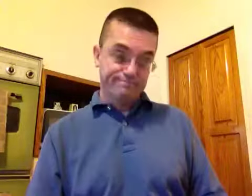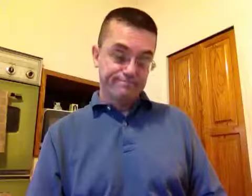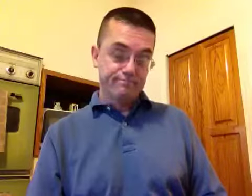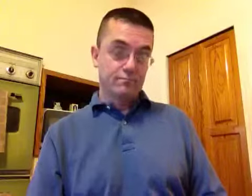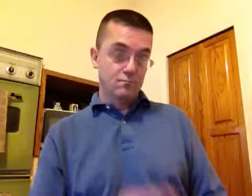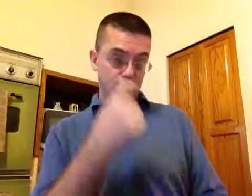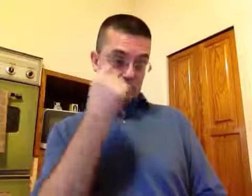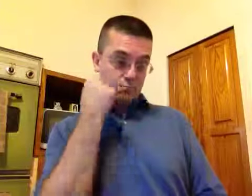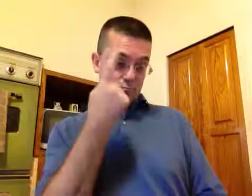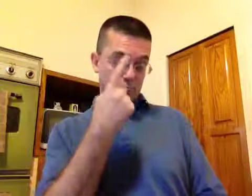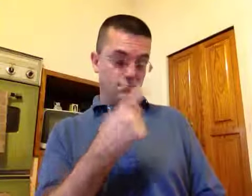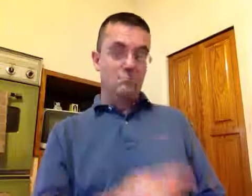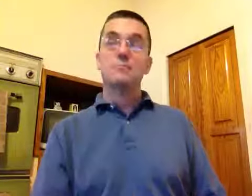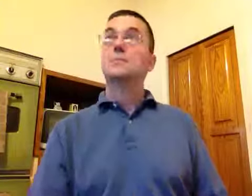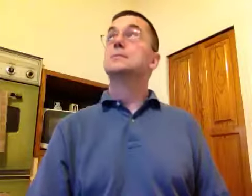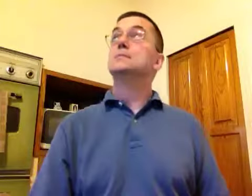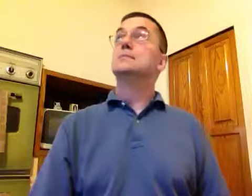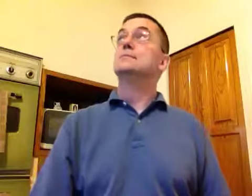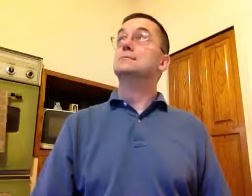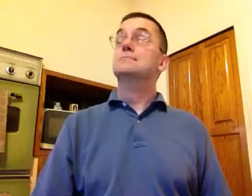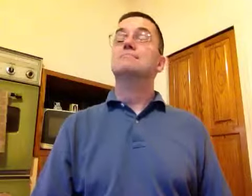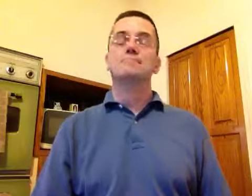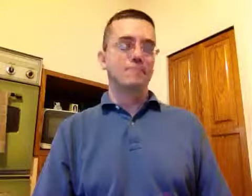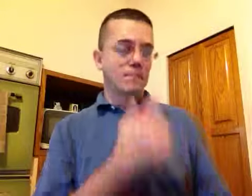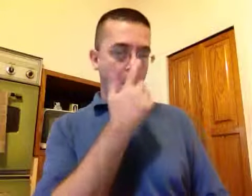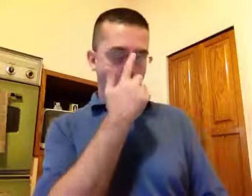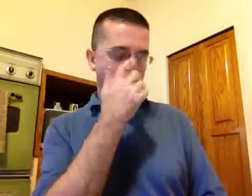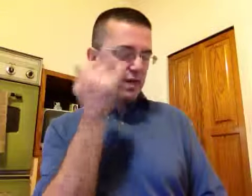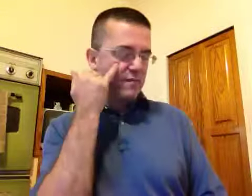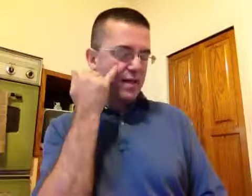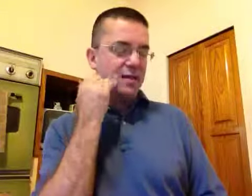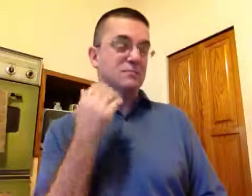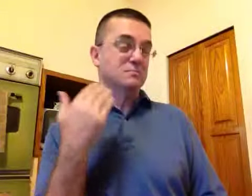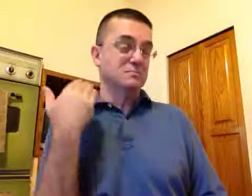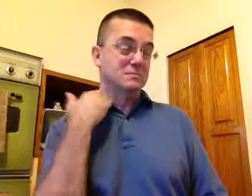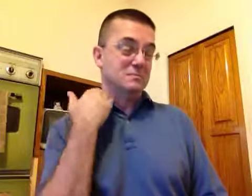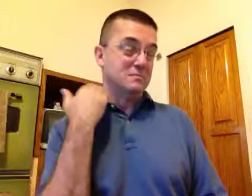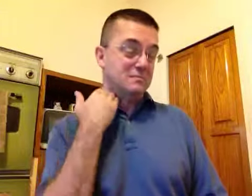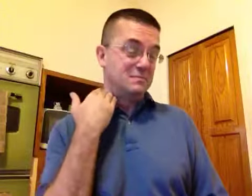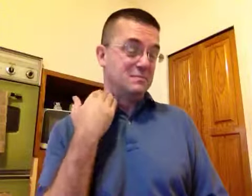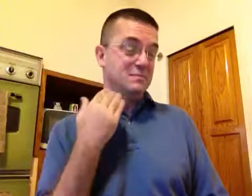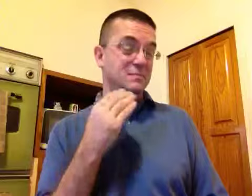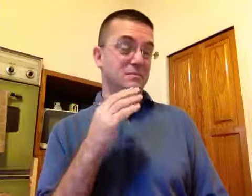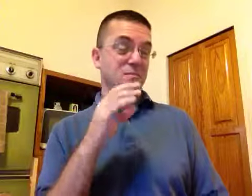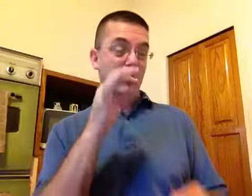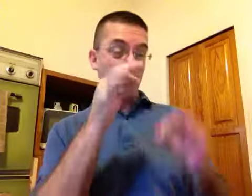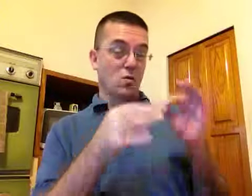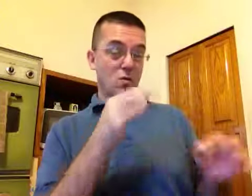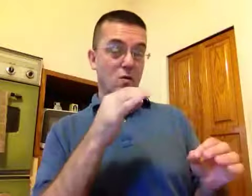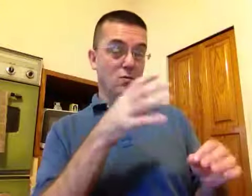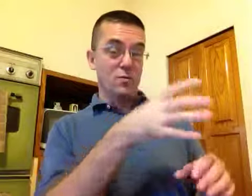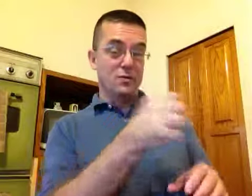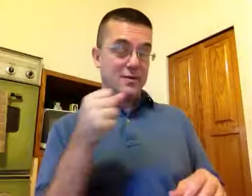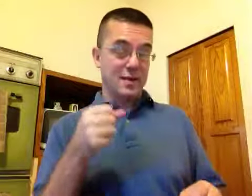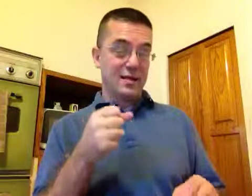me? Okay. And if they get in a mess and go bankrupt, the bankruptcy court is going to take a house that they